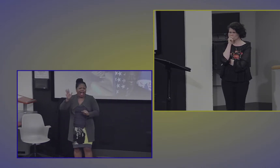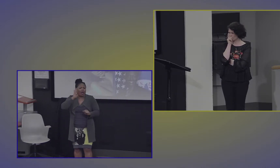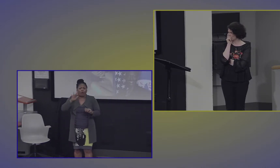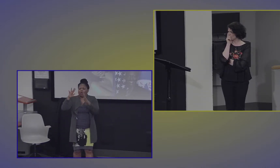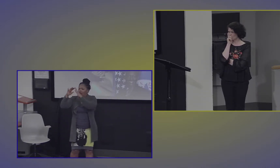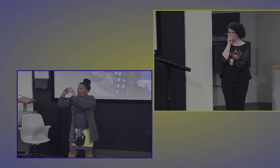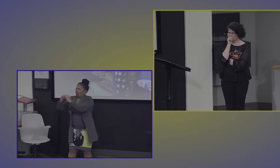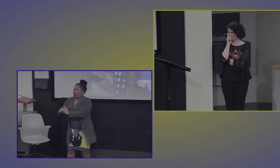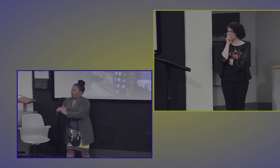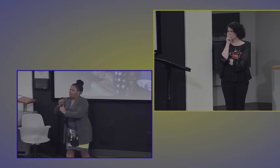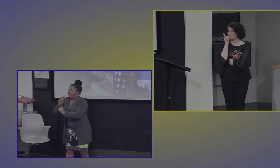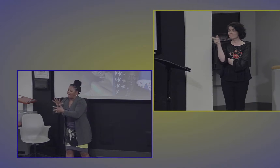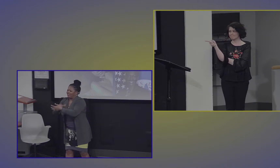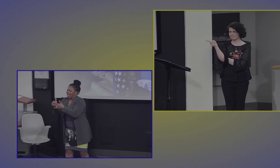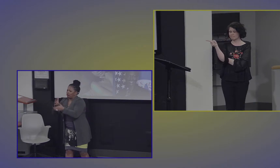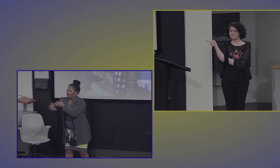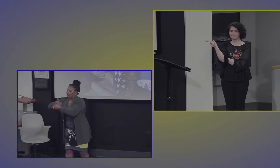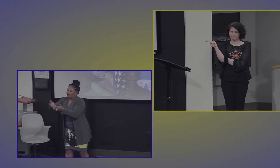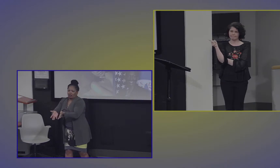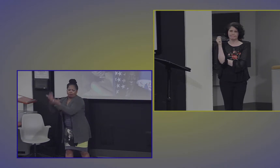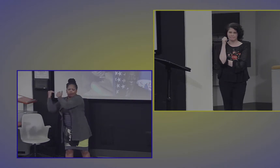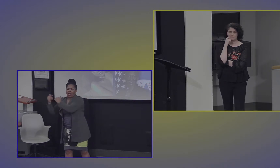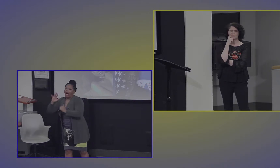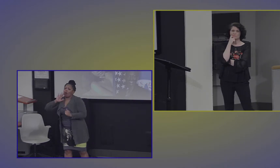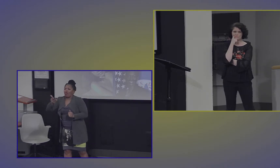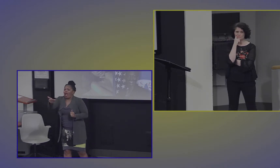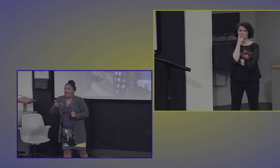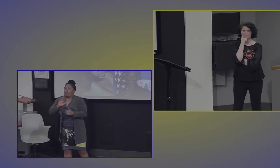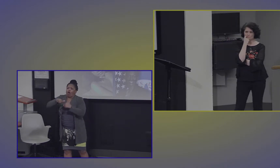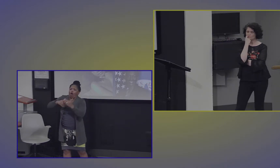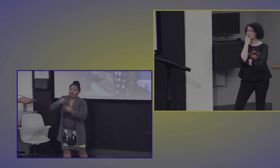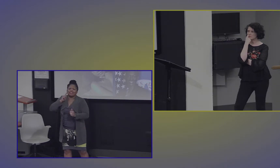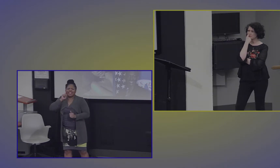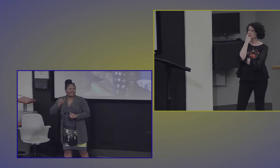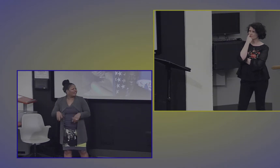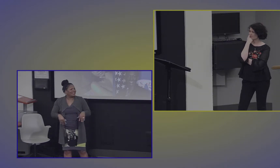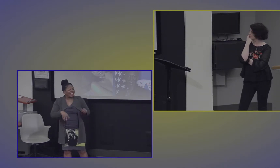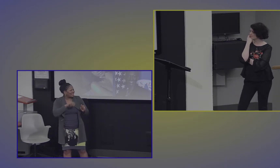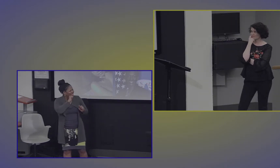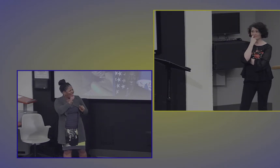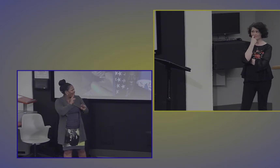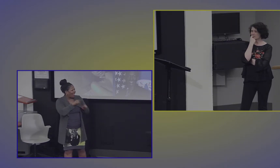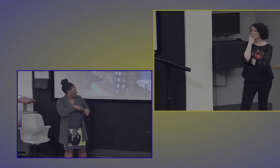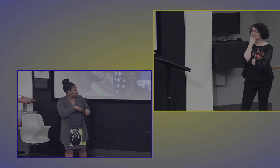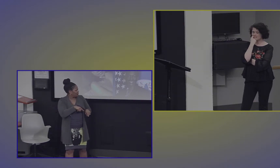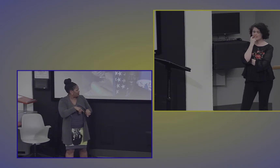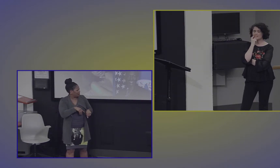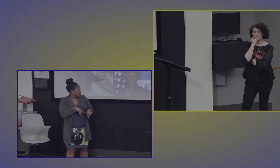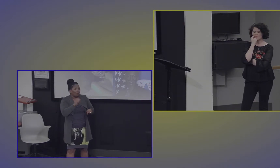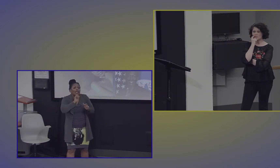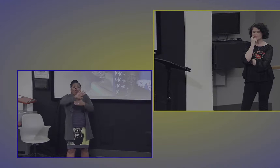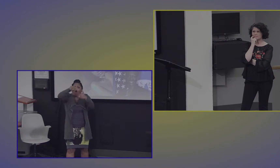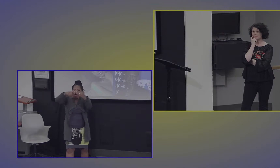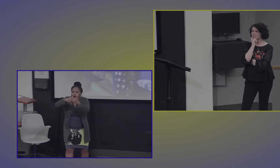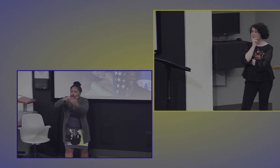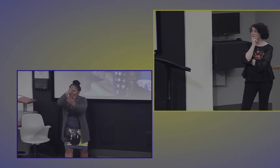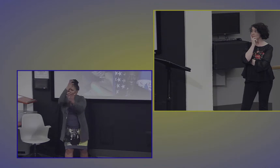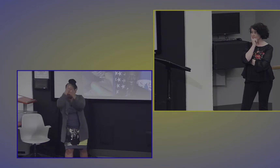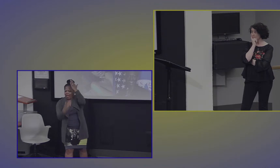So we hear from so many that this is important. You know, we need to get rid of a particular part. We need to maybe hire all deaf people and they'll become the schedulers and then scheduling